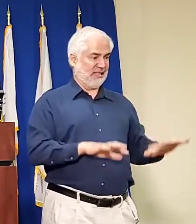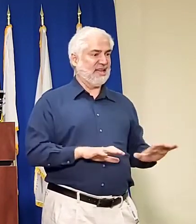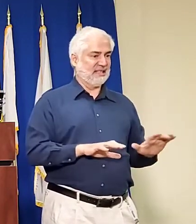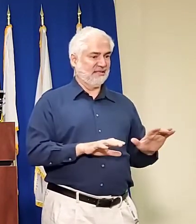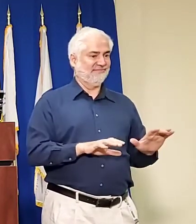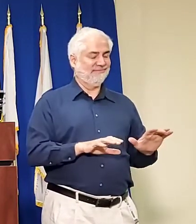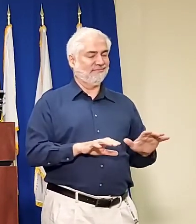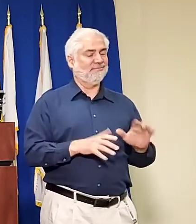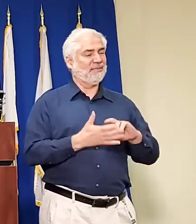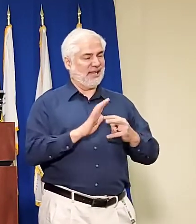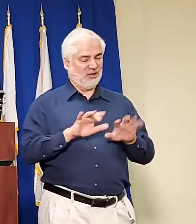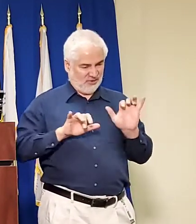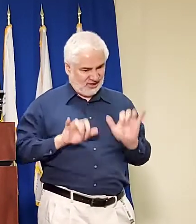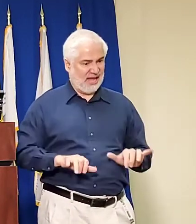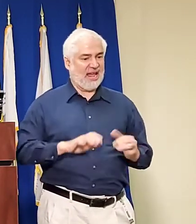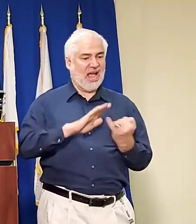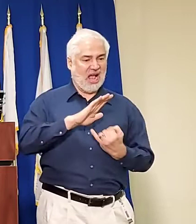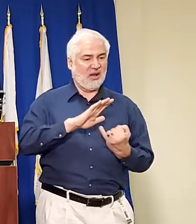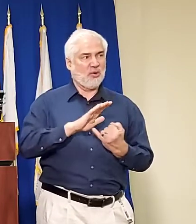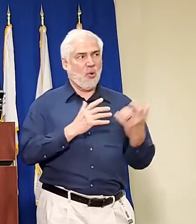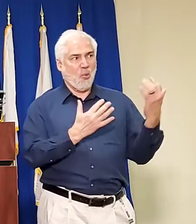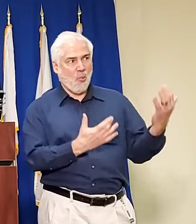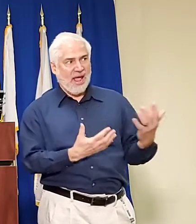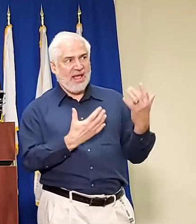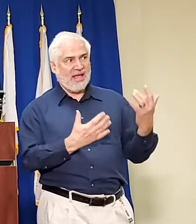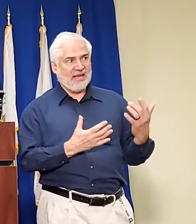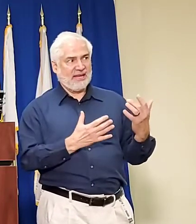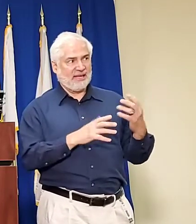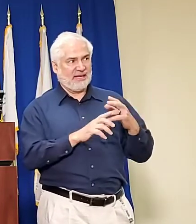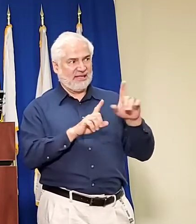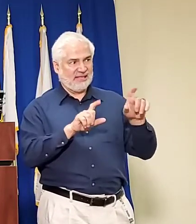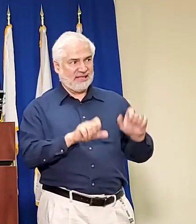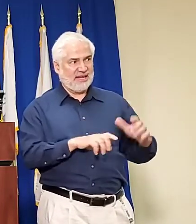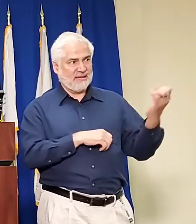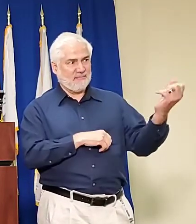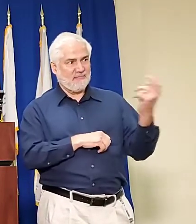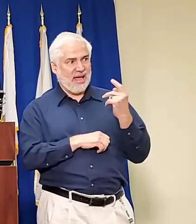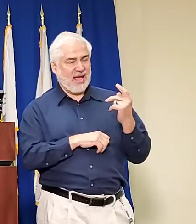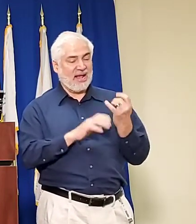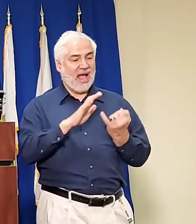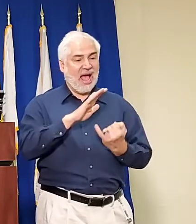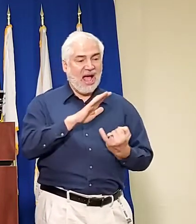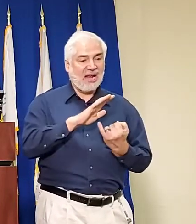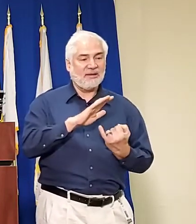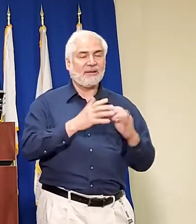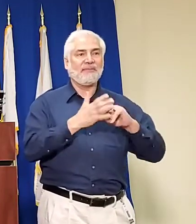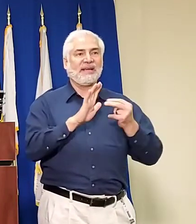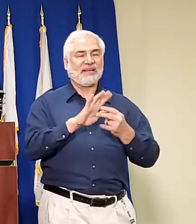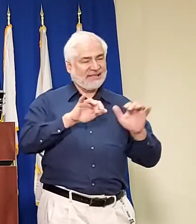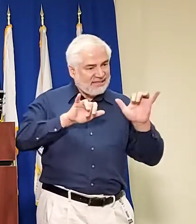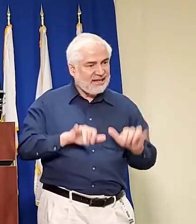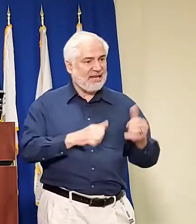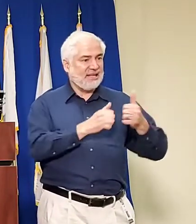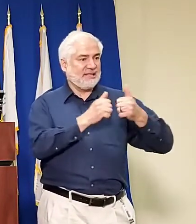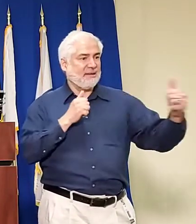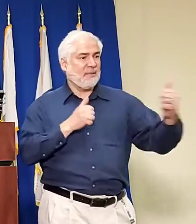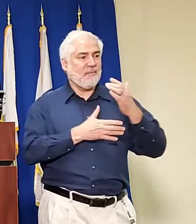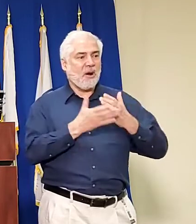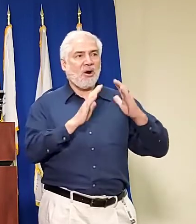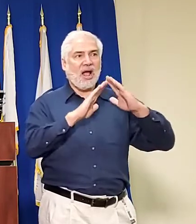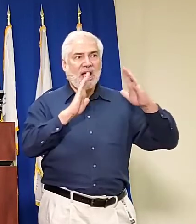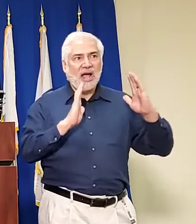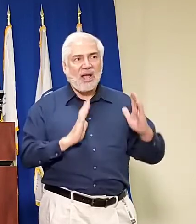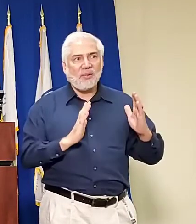get tested, you remain in isolation until the test returns. Isolation means you stay in a separate part of the